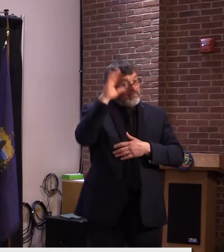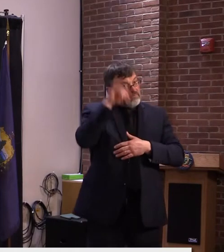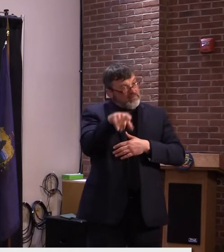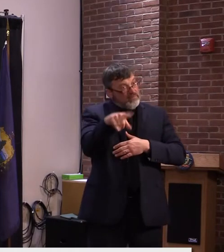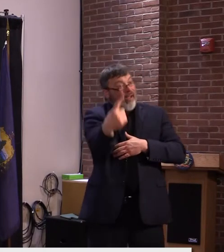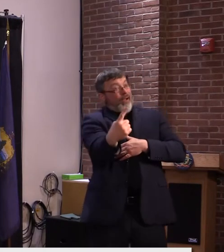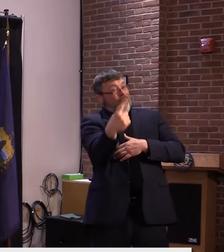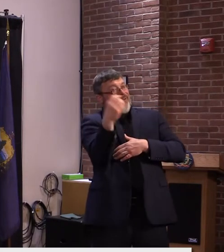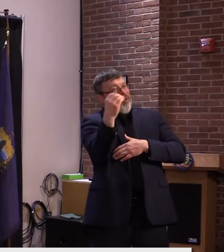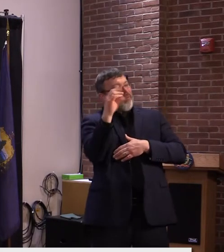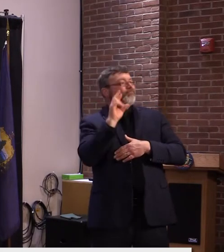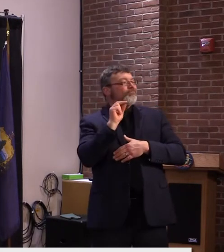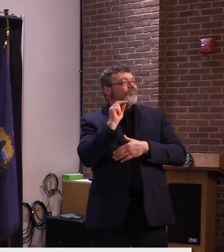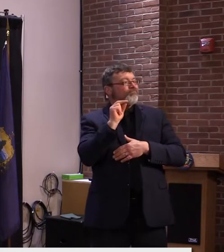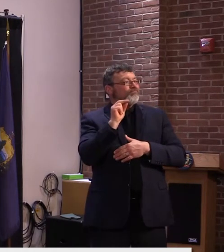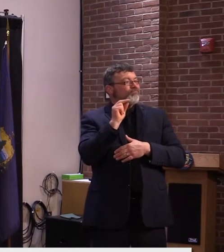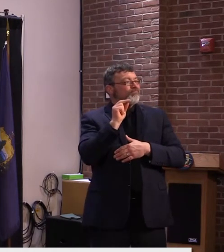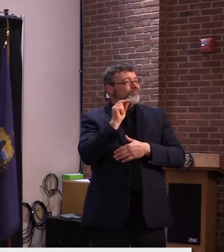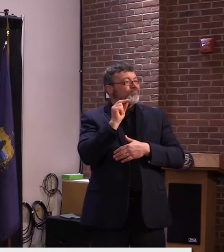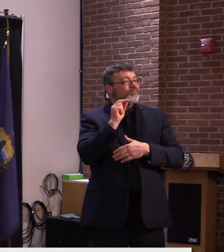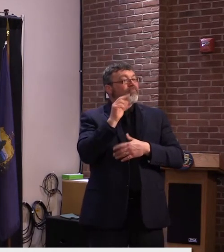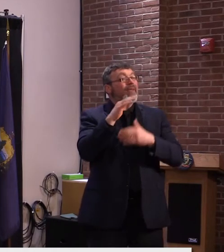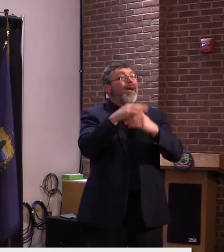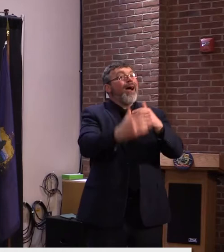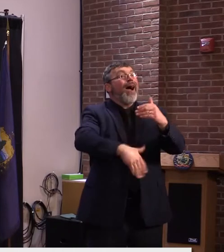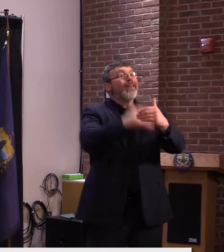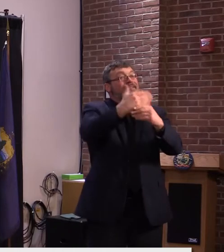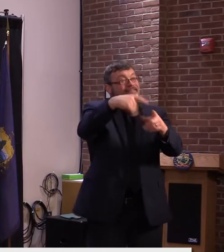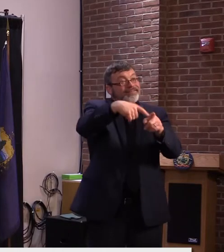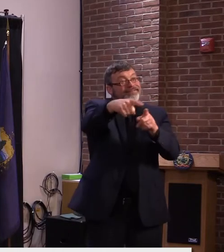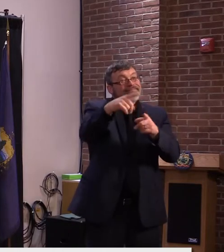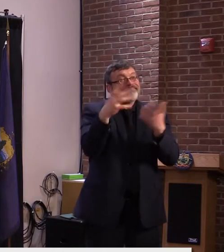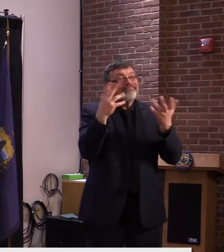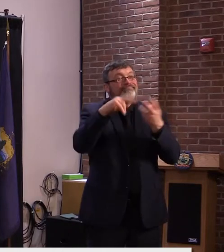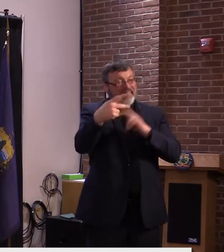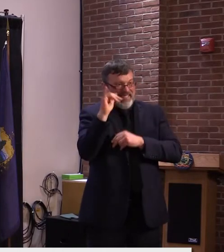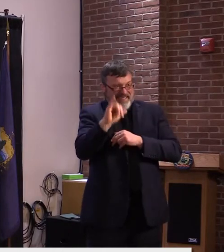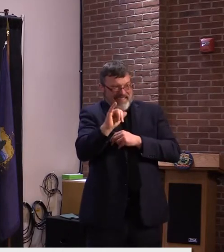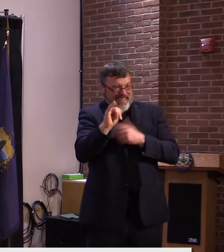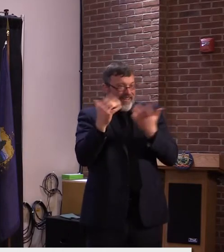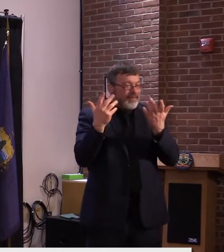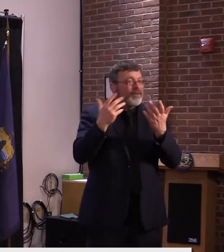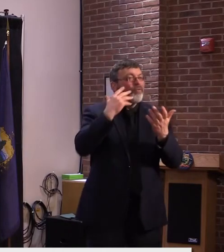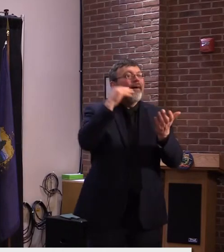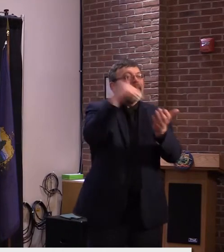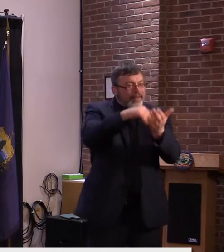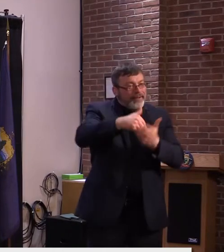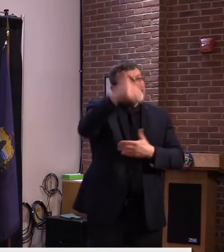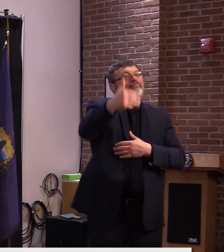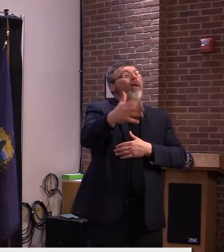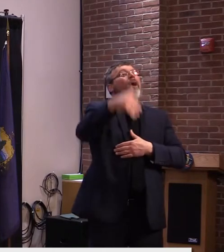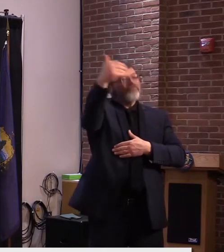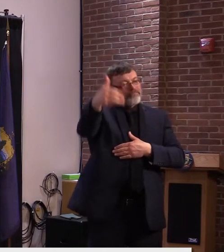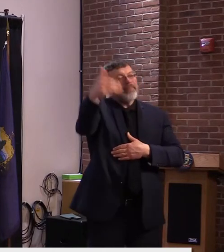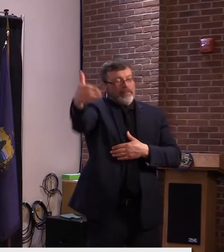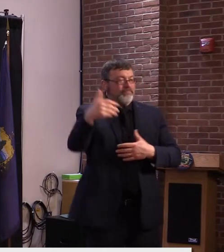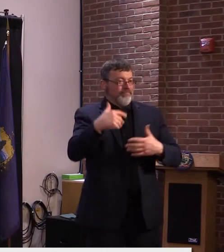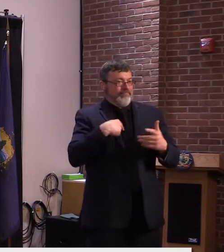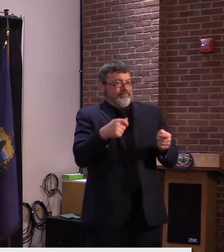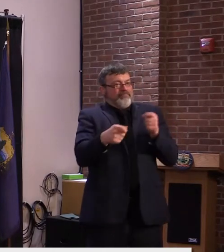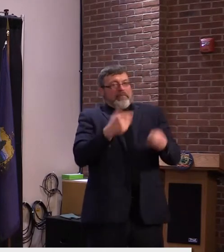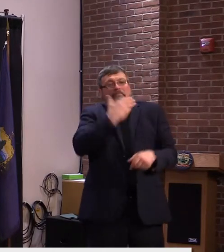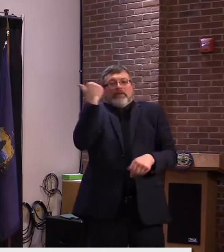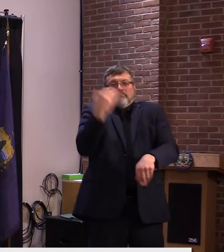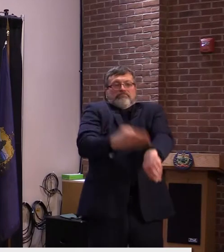virus might present us with in the near or not distant or distant future.